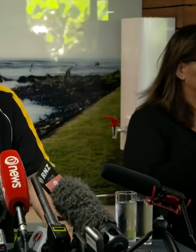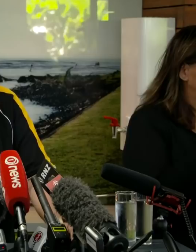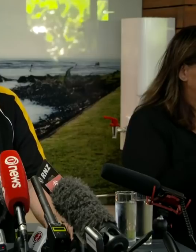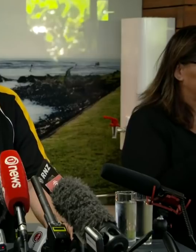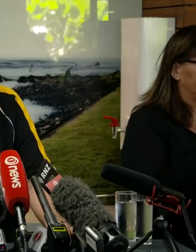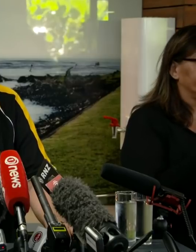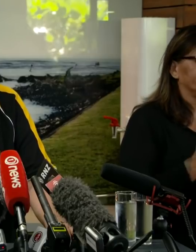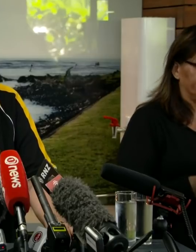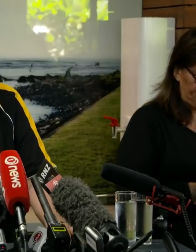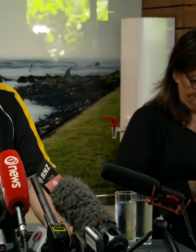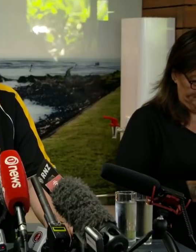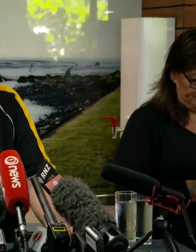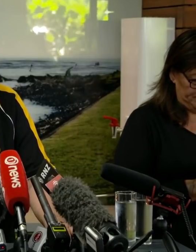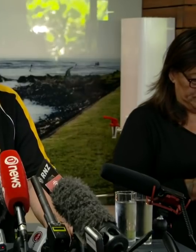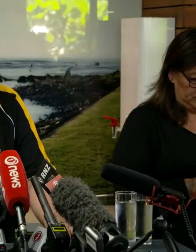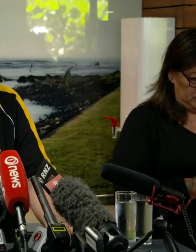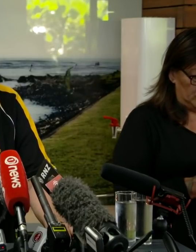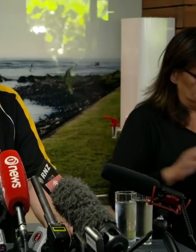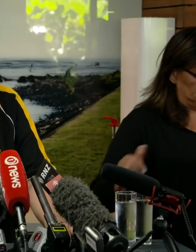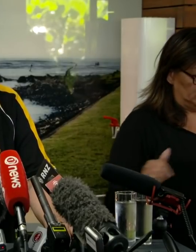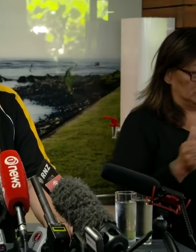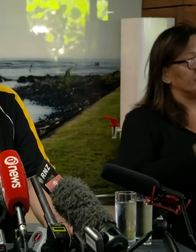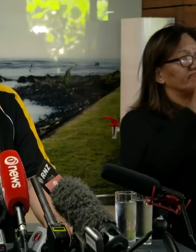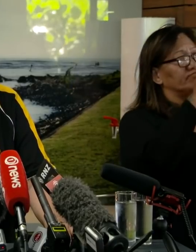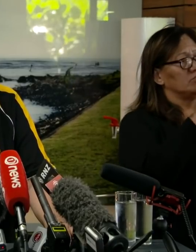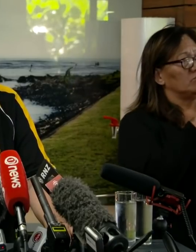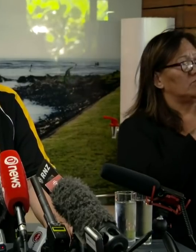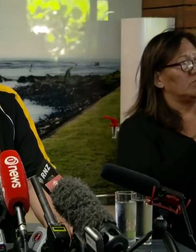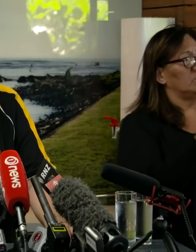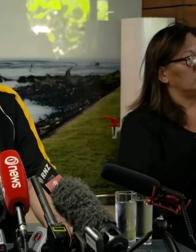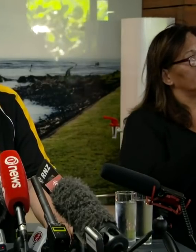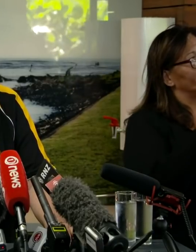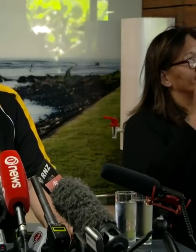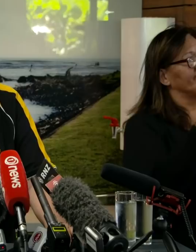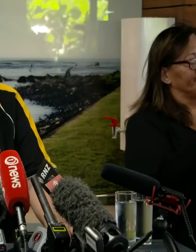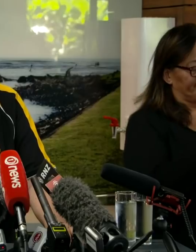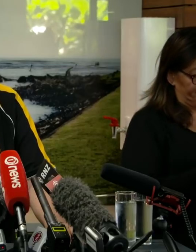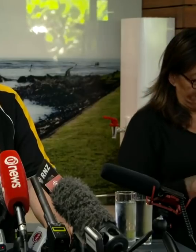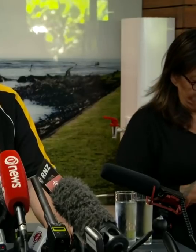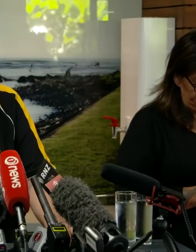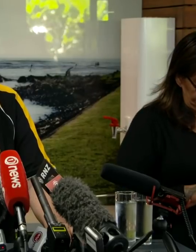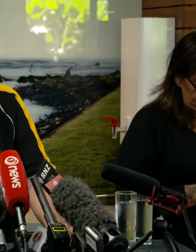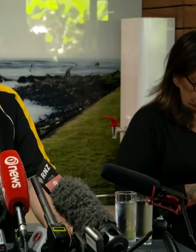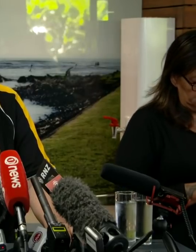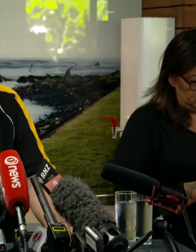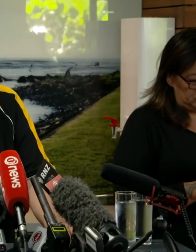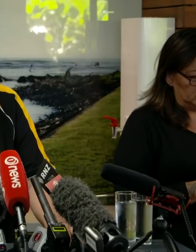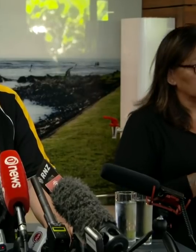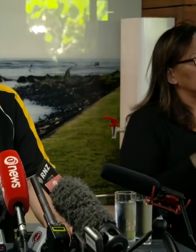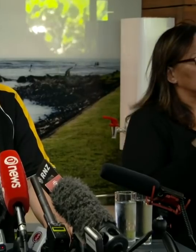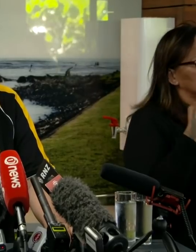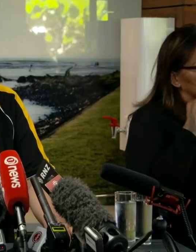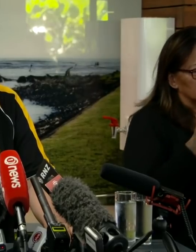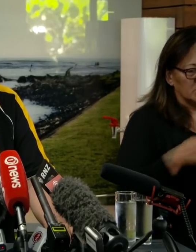tātou. Kia whaikororia kia koe ihoa o ngā mano. Tū a uriuri, whā